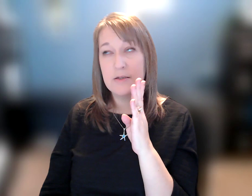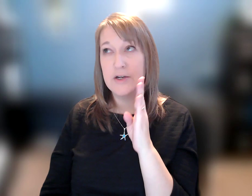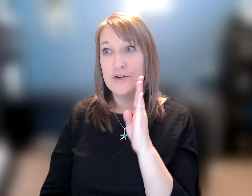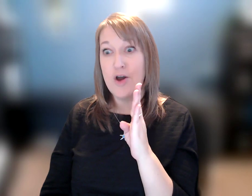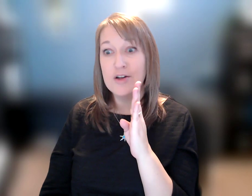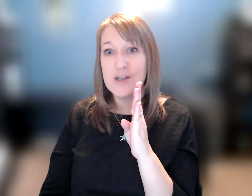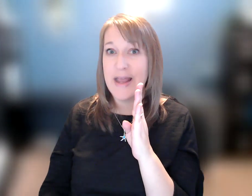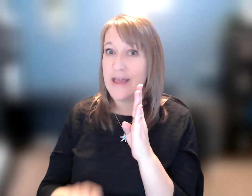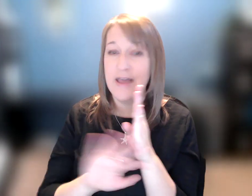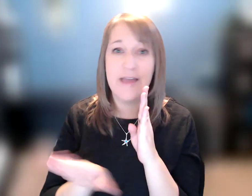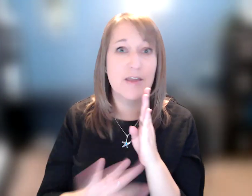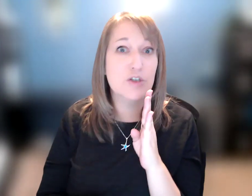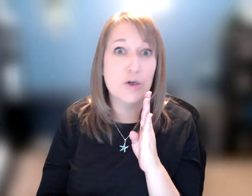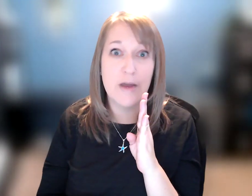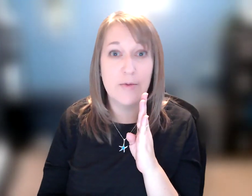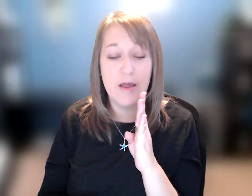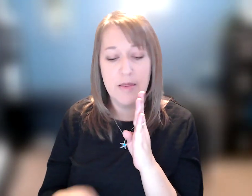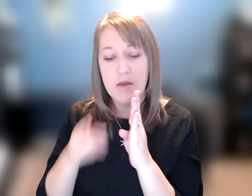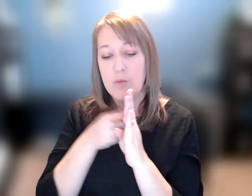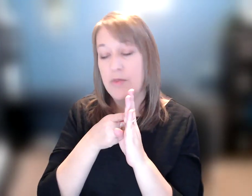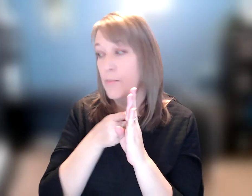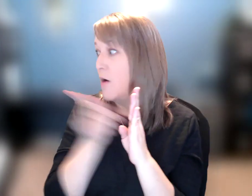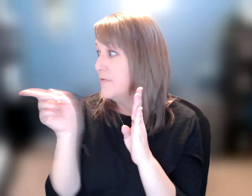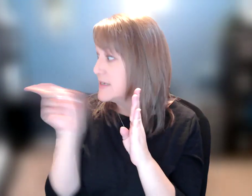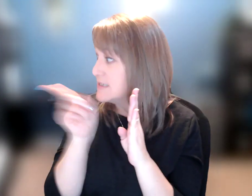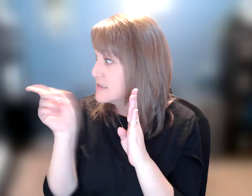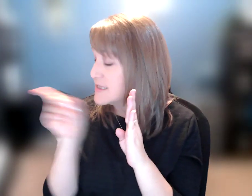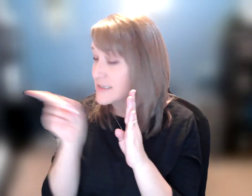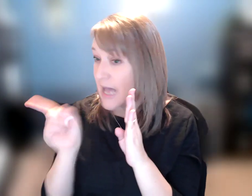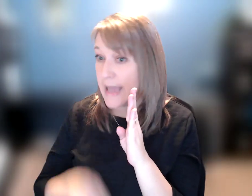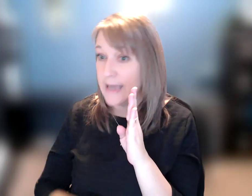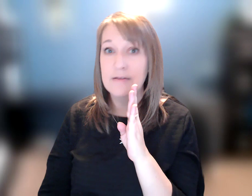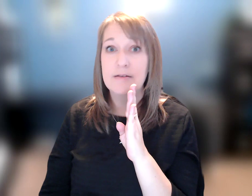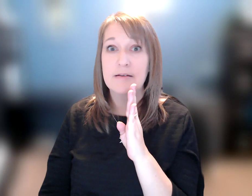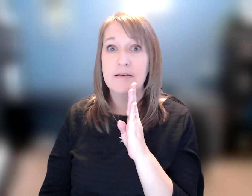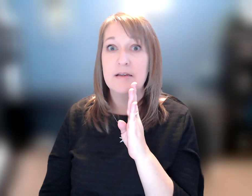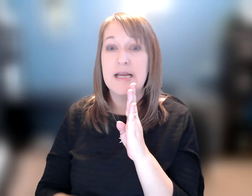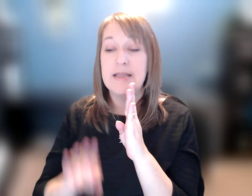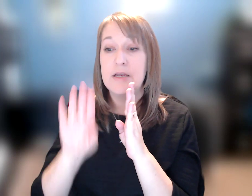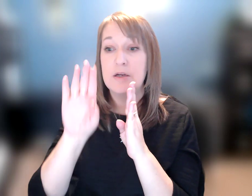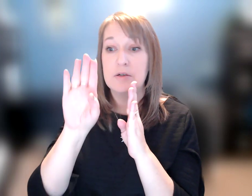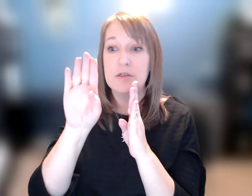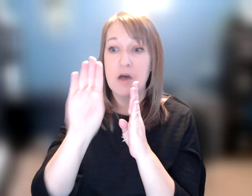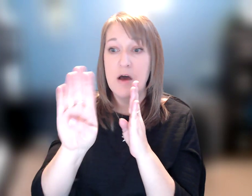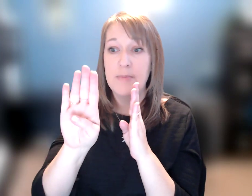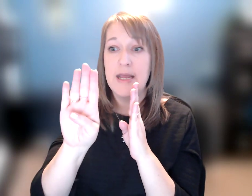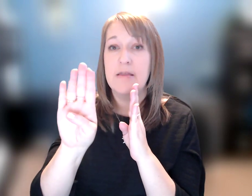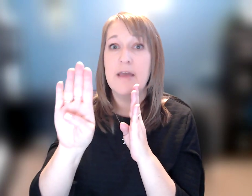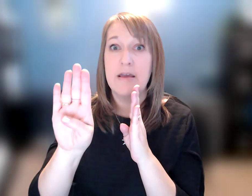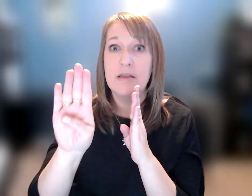your non-dominant hand, the hand that you don't write with the palm facing to the side. And then your dominant hand, the hand that you